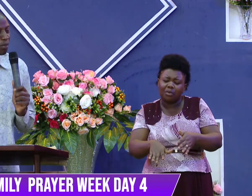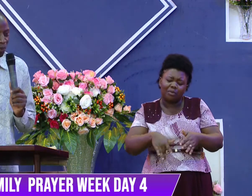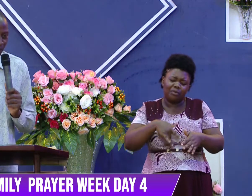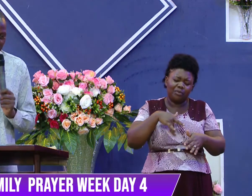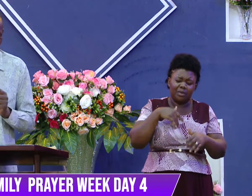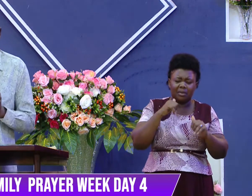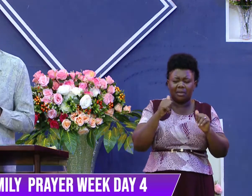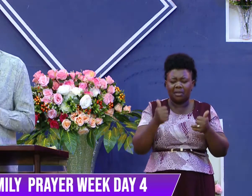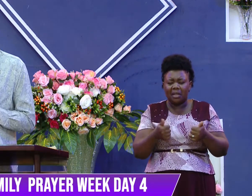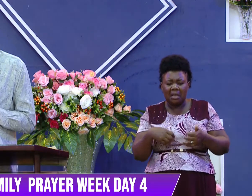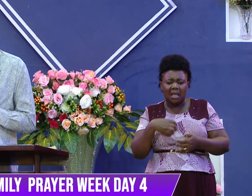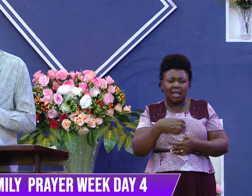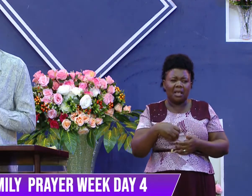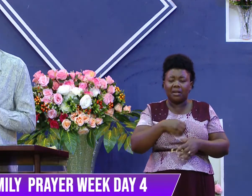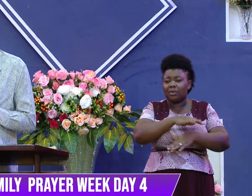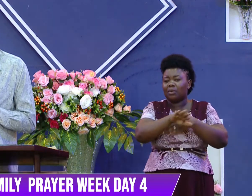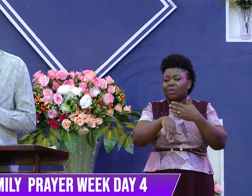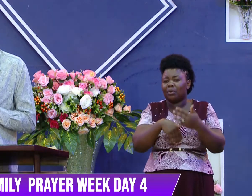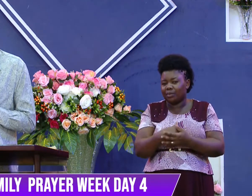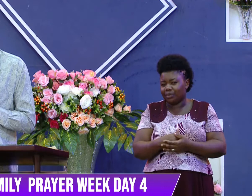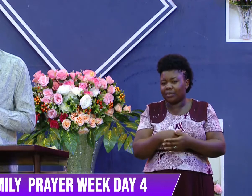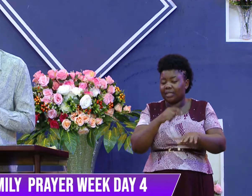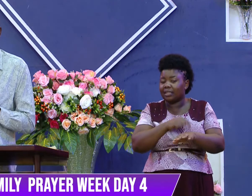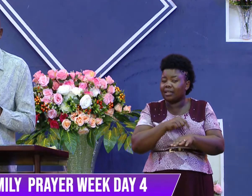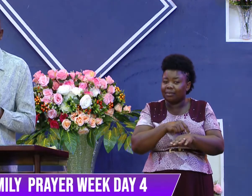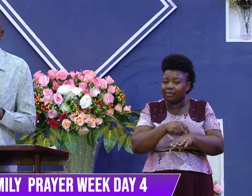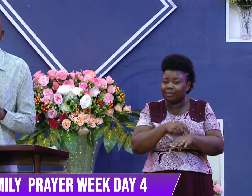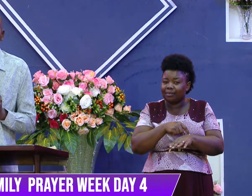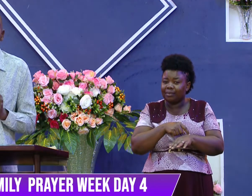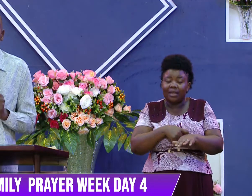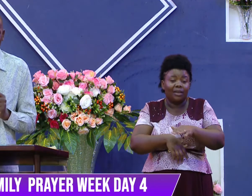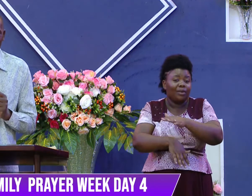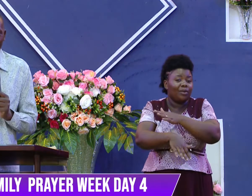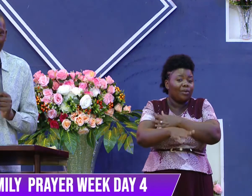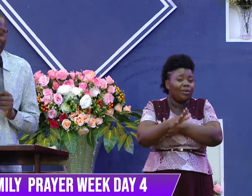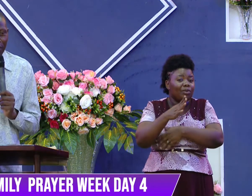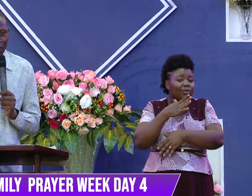all, let it be you're in the mood or not in the mood.